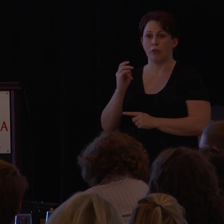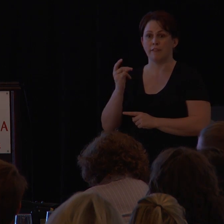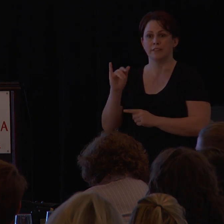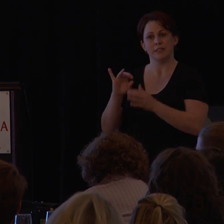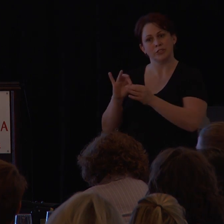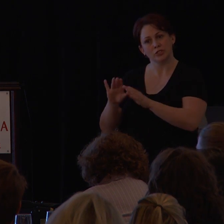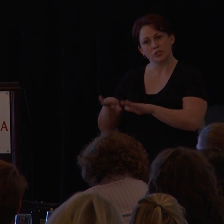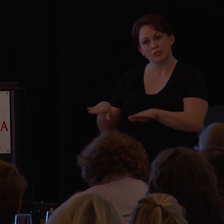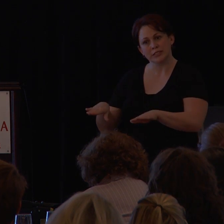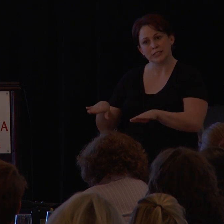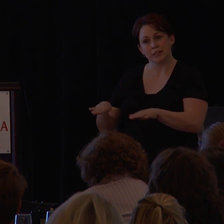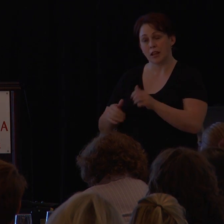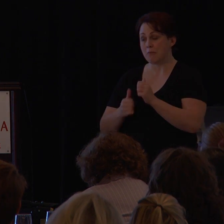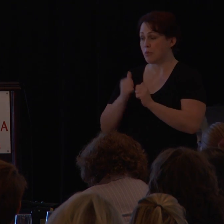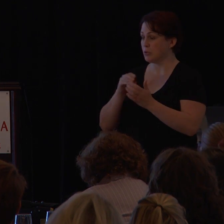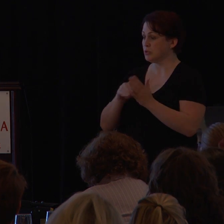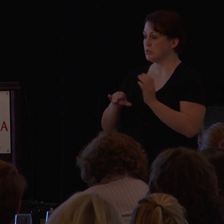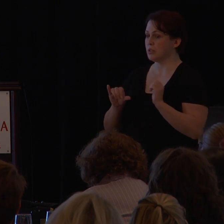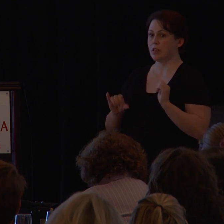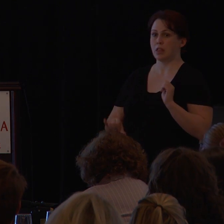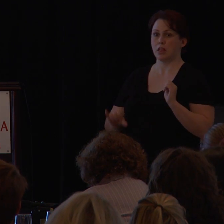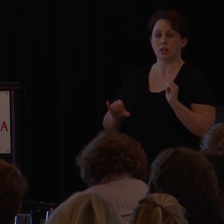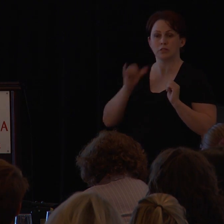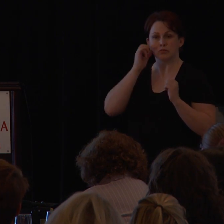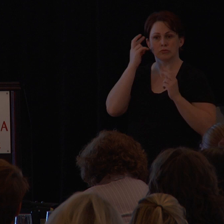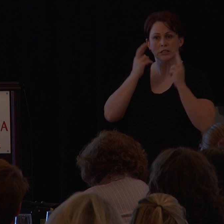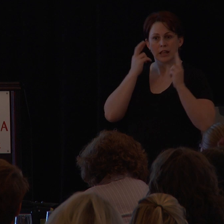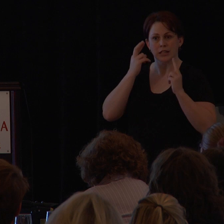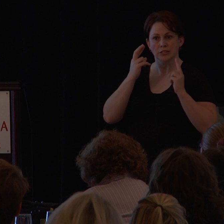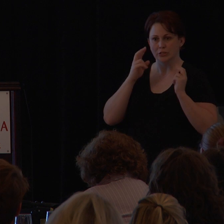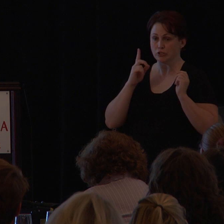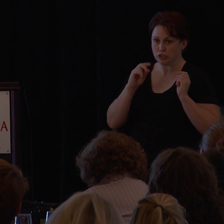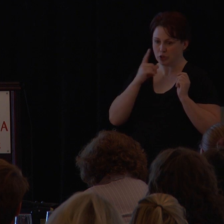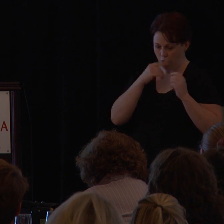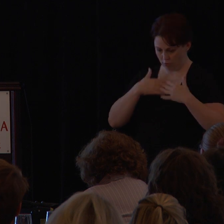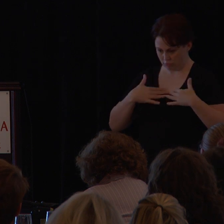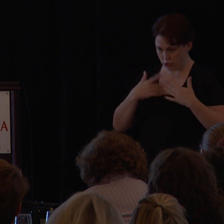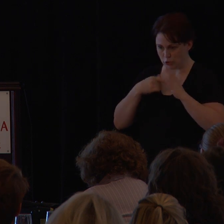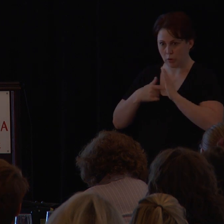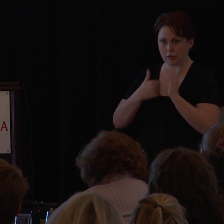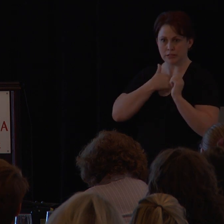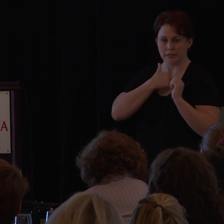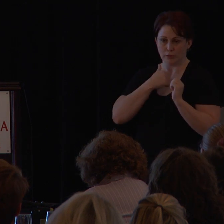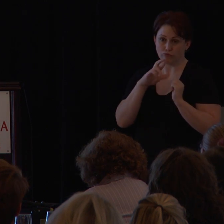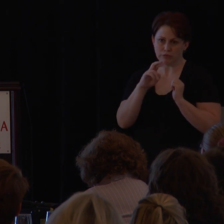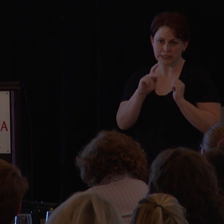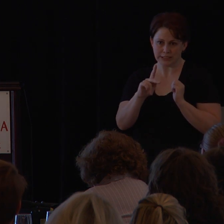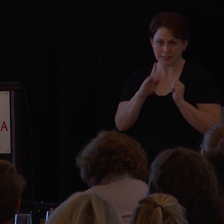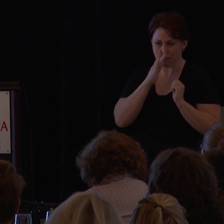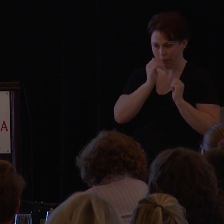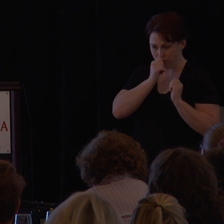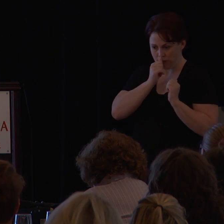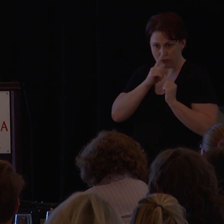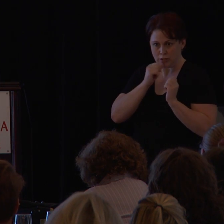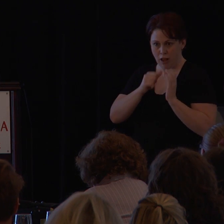to most of the students, that, you know, not only is this not a good thing to be doing and a risky thing in terms of invading your privacy, but in fact you